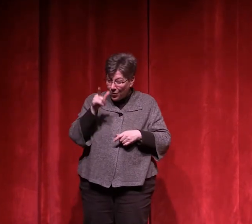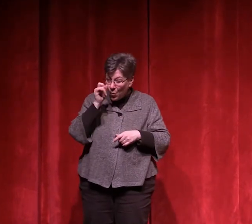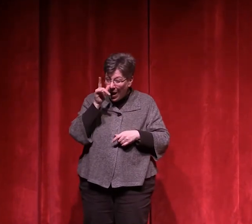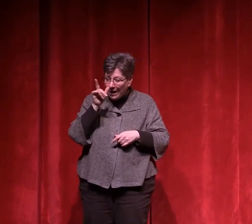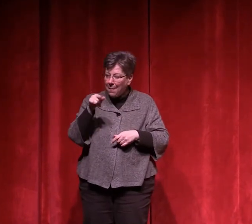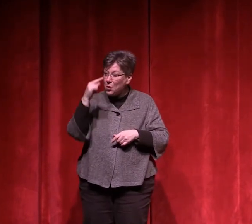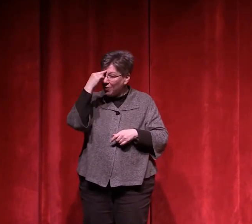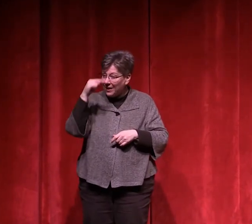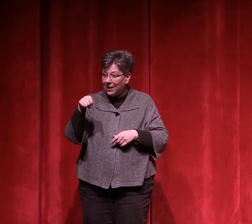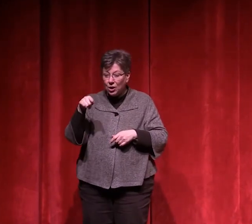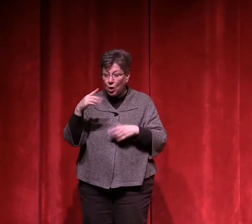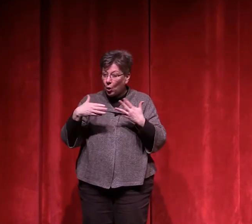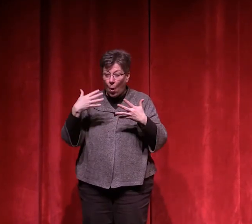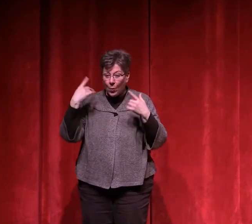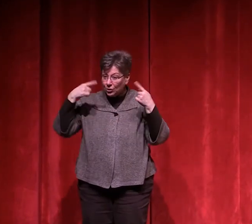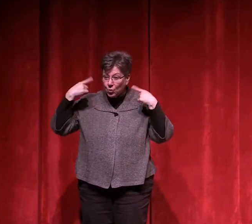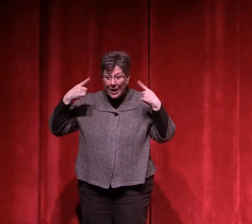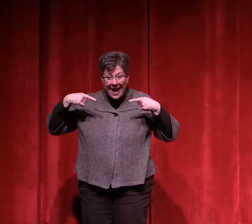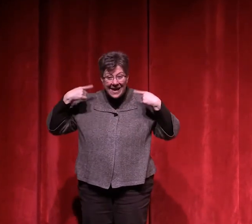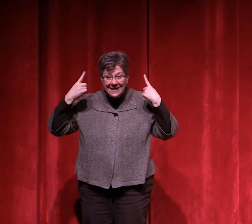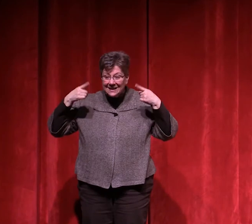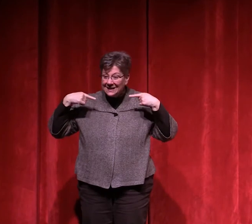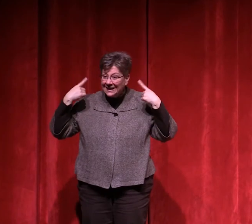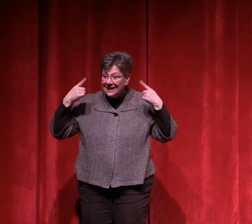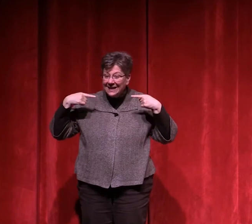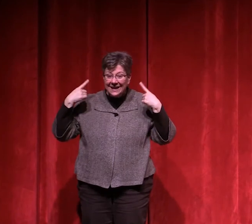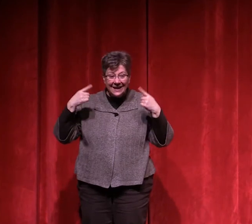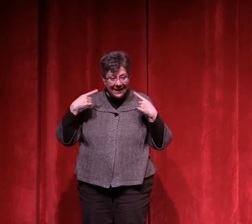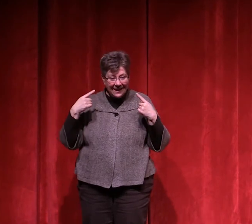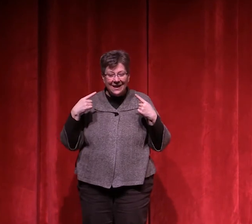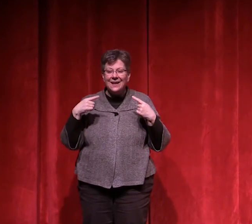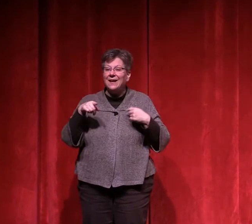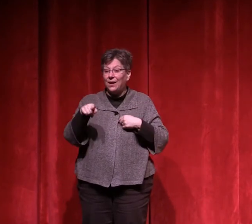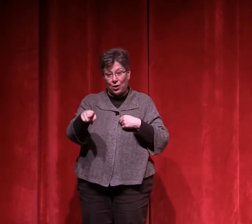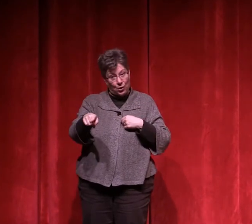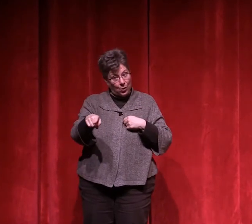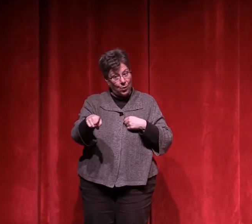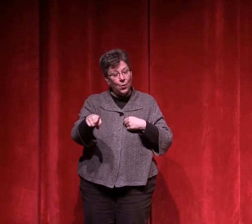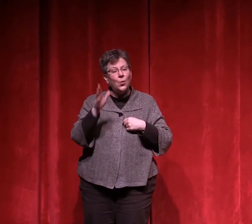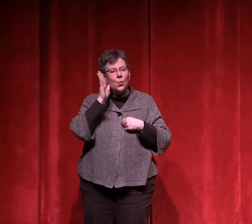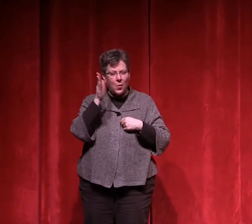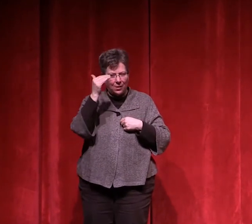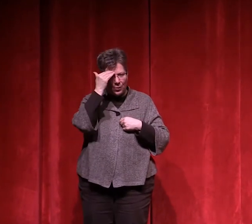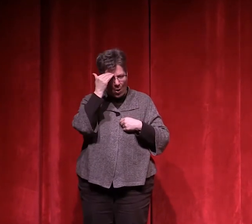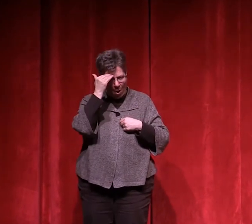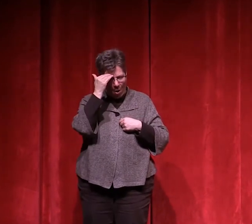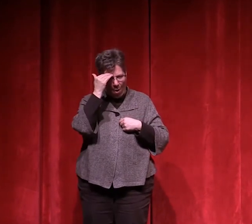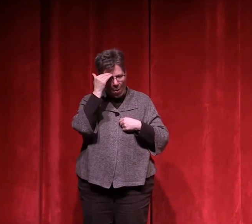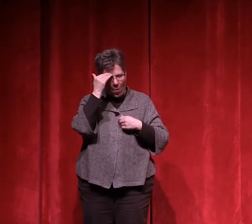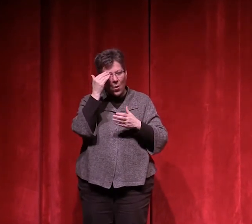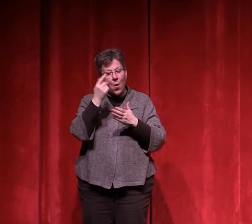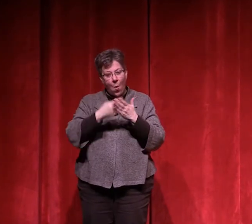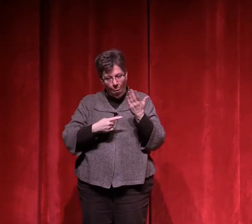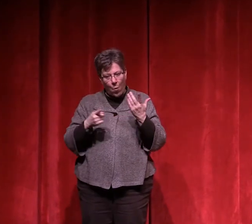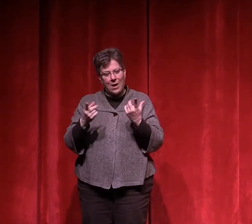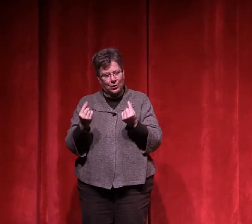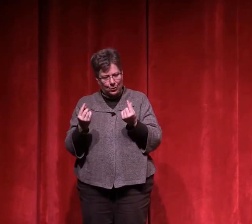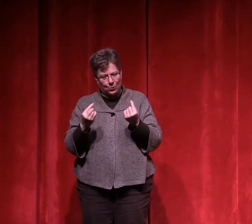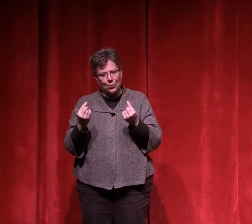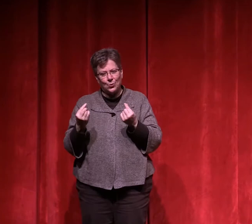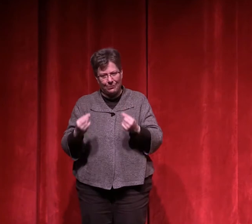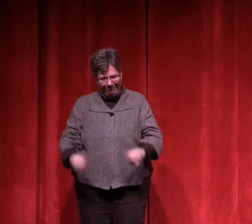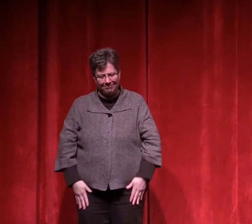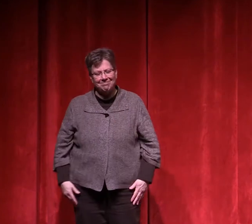and you think you're going fucking crazy, you will know just what to do.